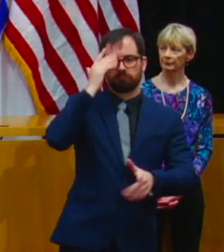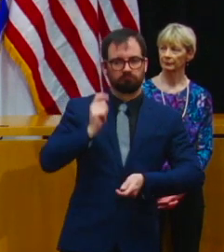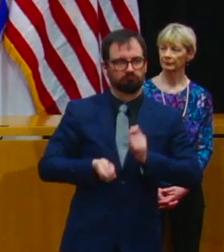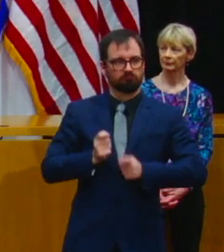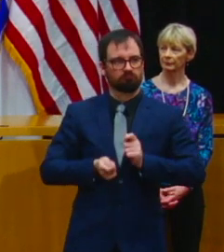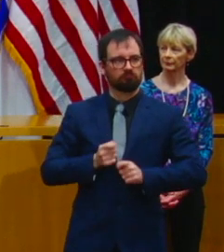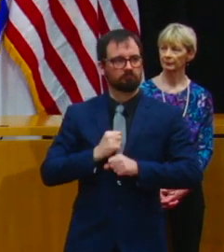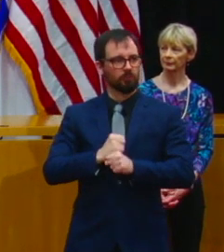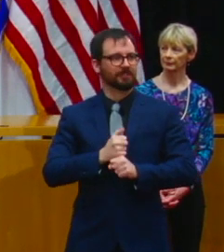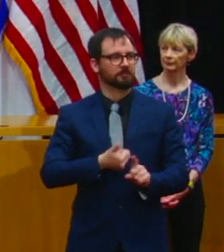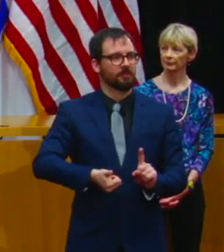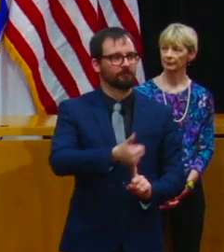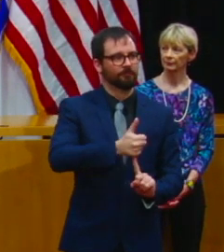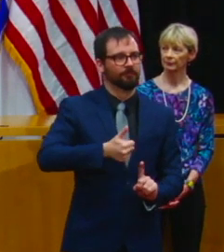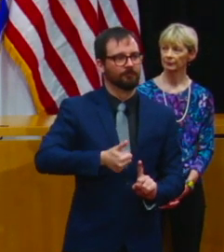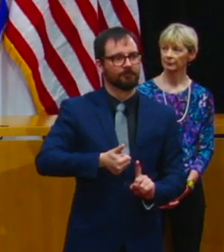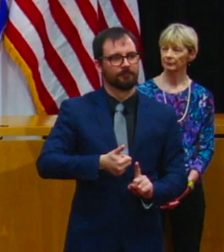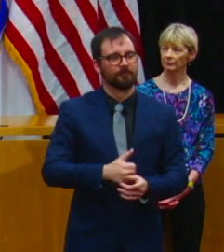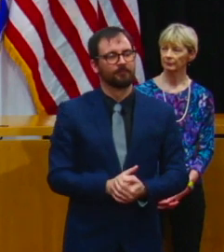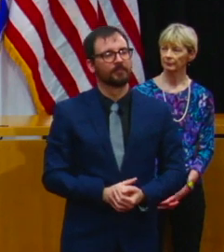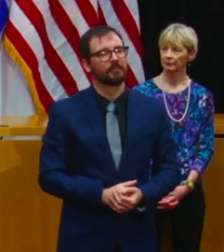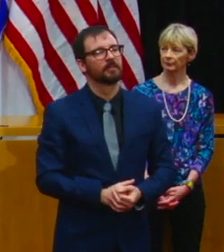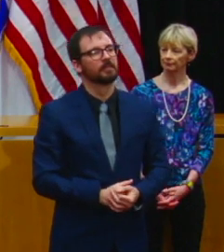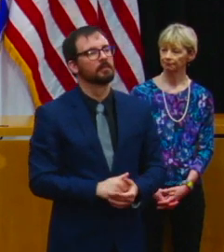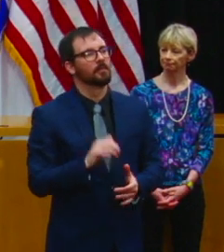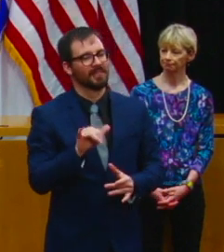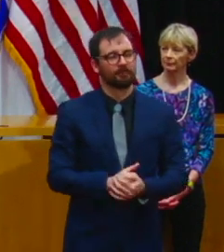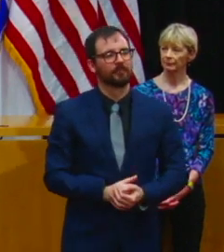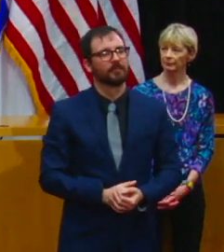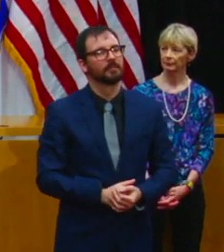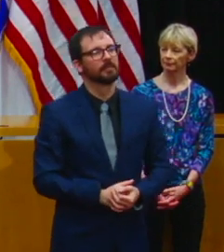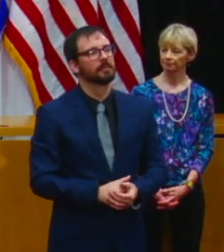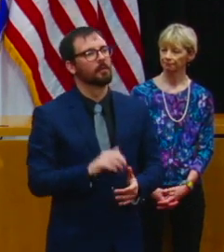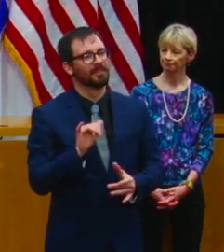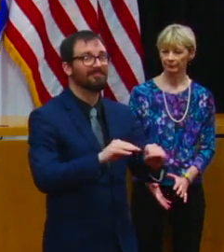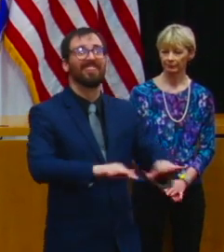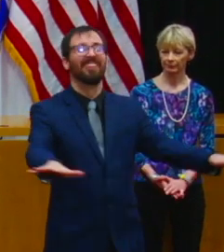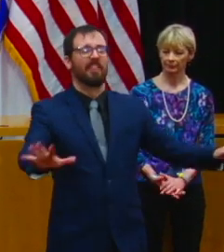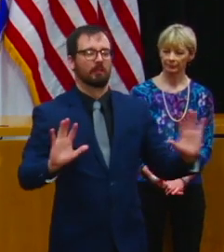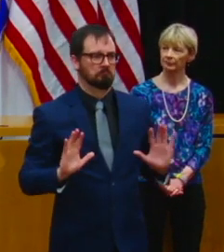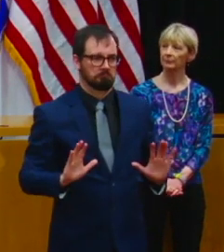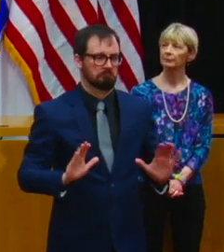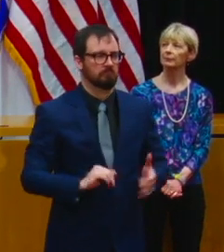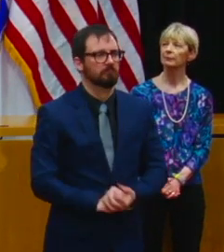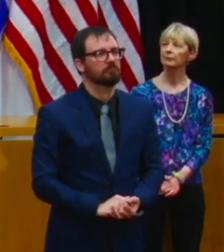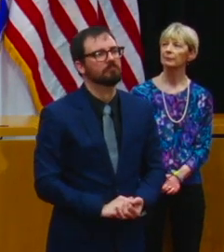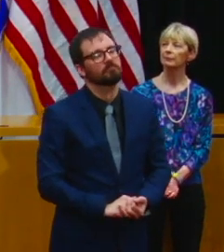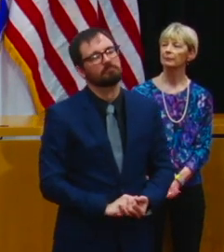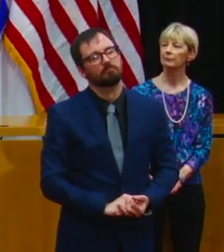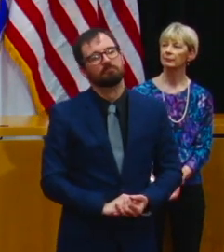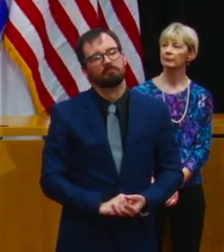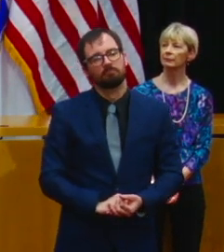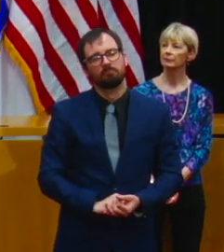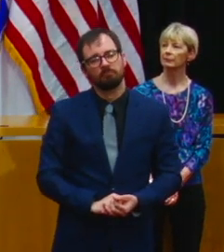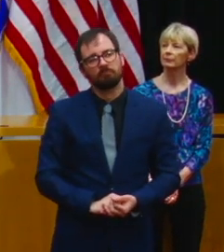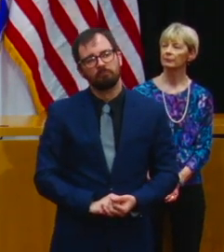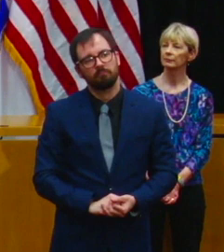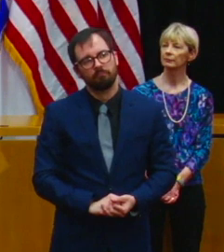I think in some respects, there are certain things we definitely can do and there are certain things we can't. And some of them have to do with what our